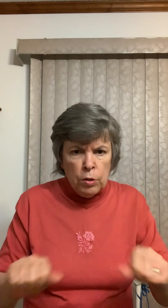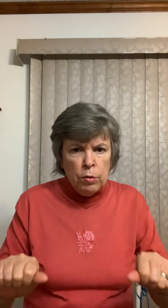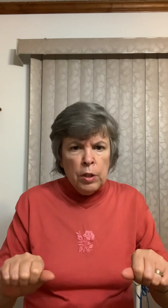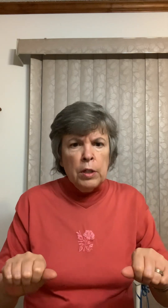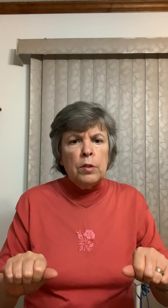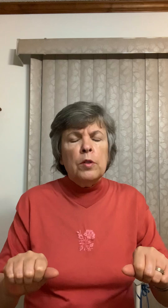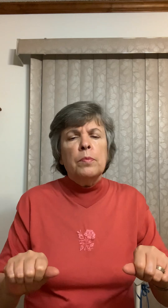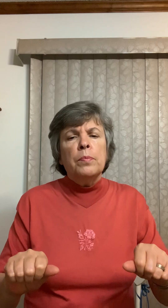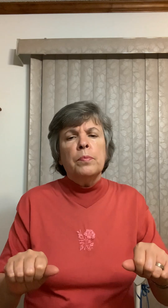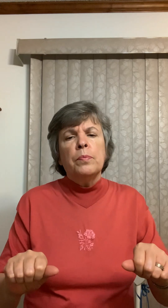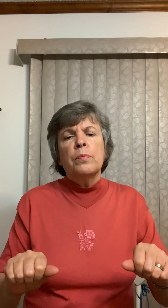do this.